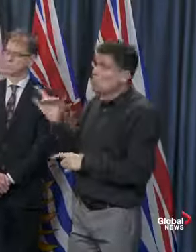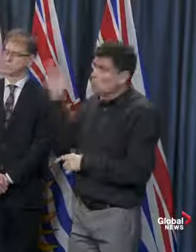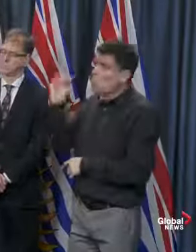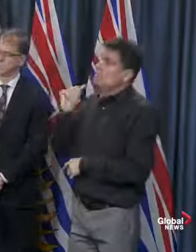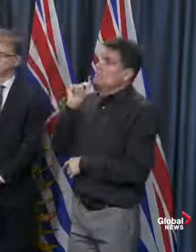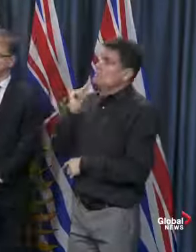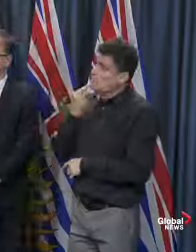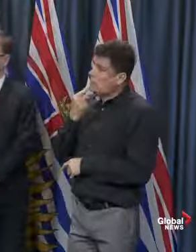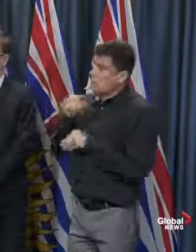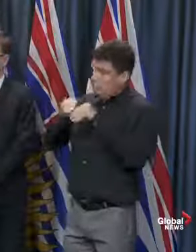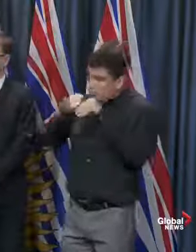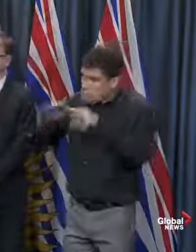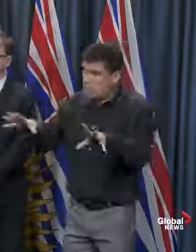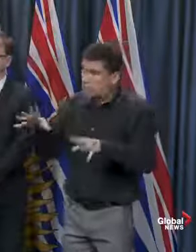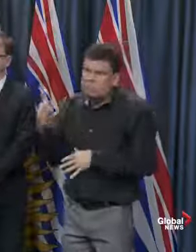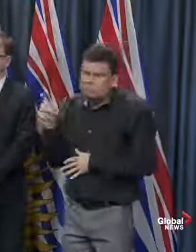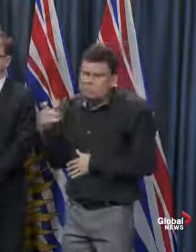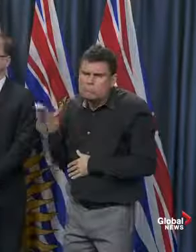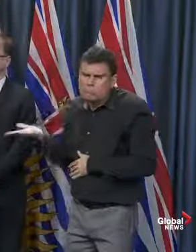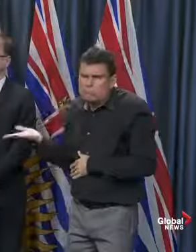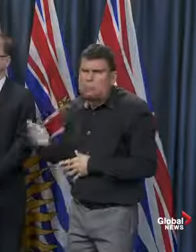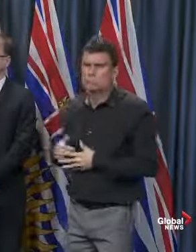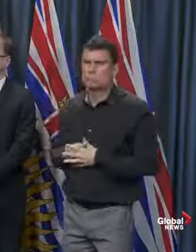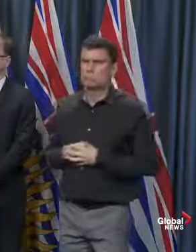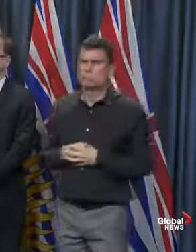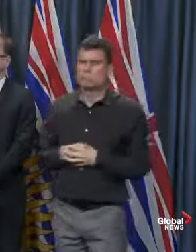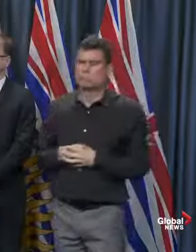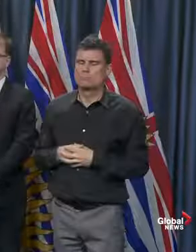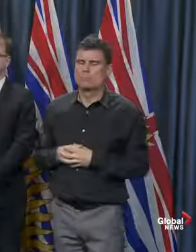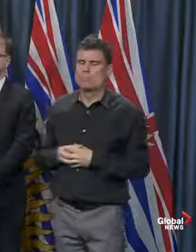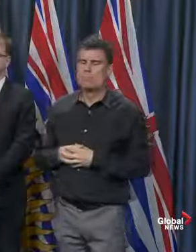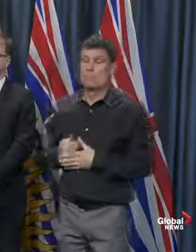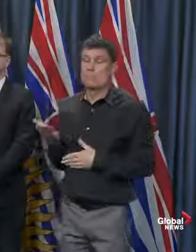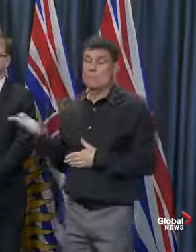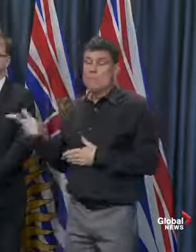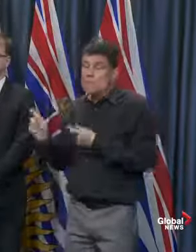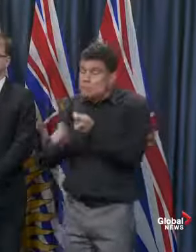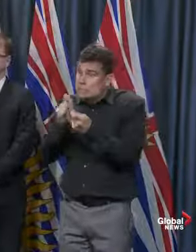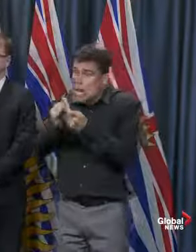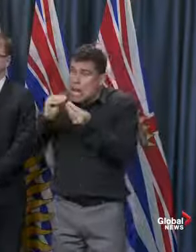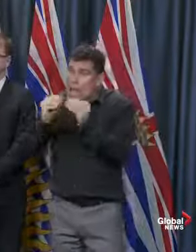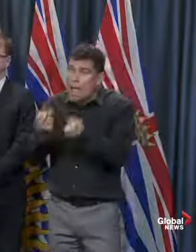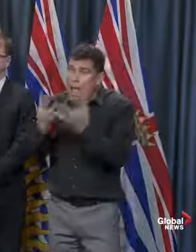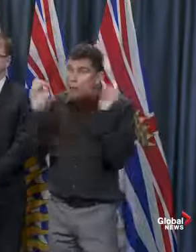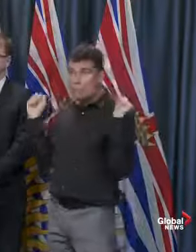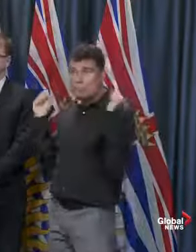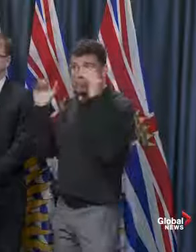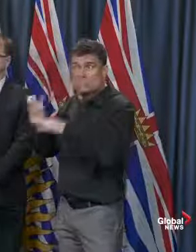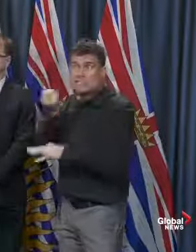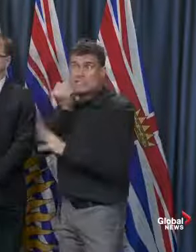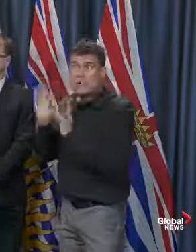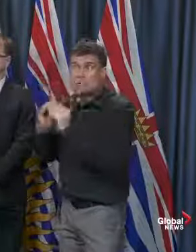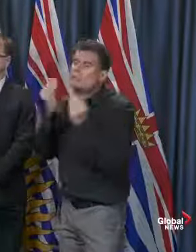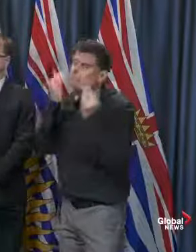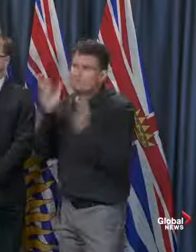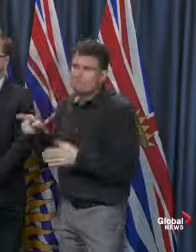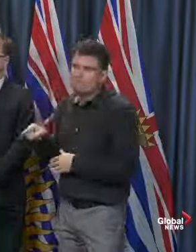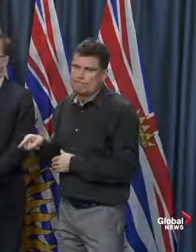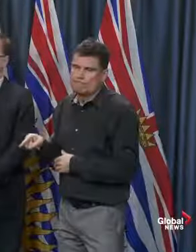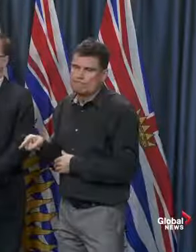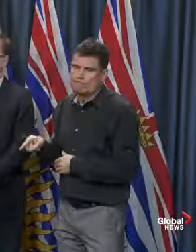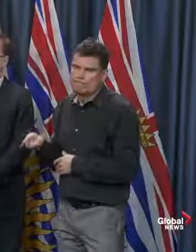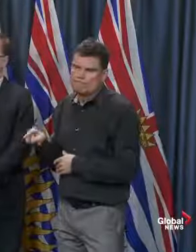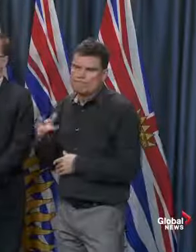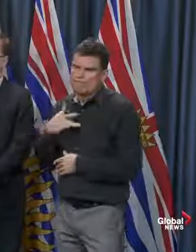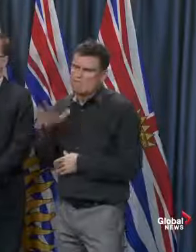the details. I understand there was about 15,000 people at the meeting, somewhere around there. They did all receive a letter